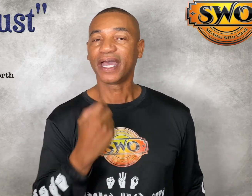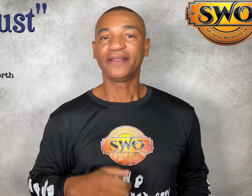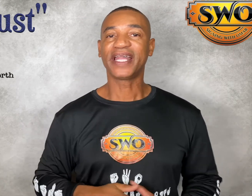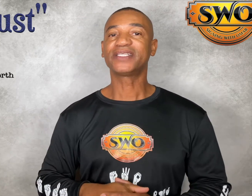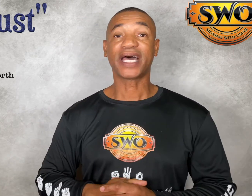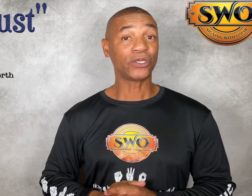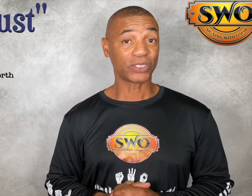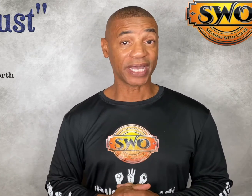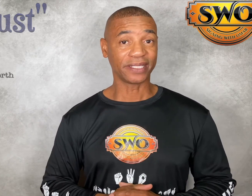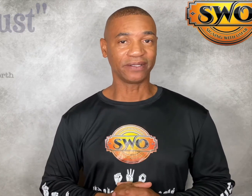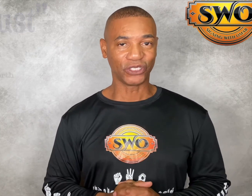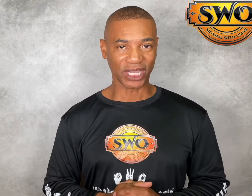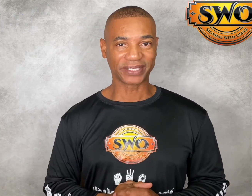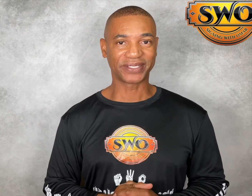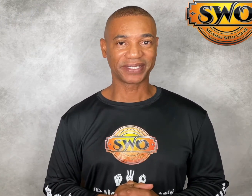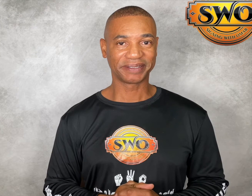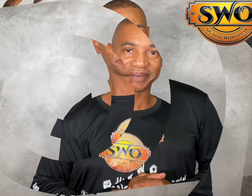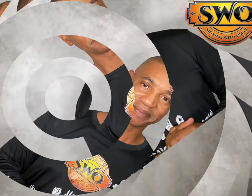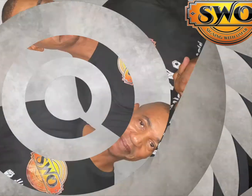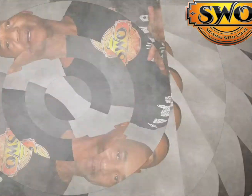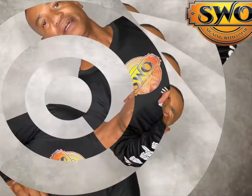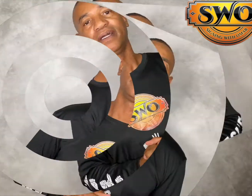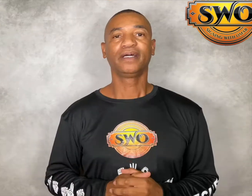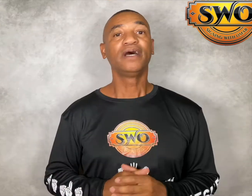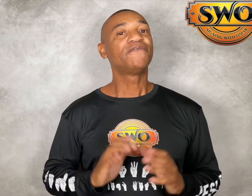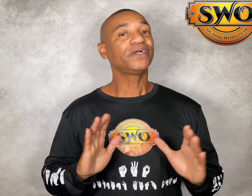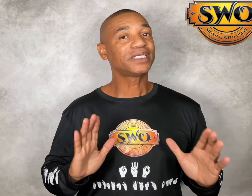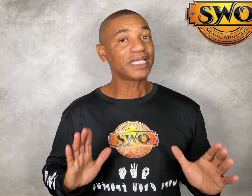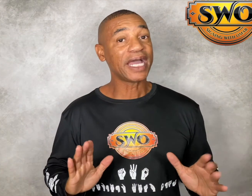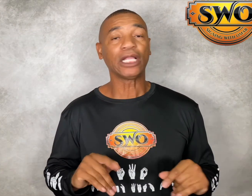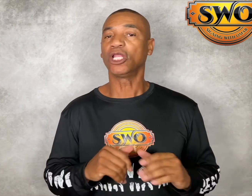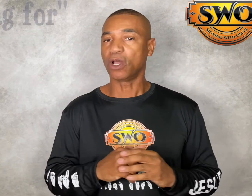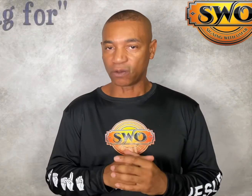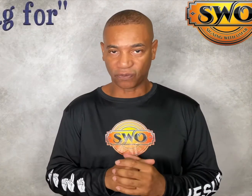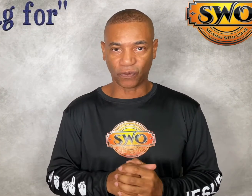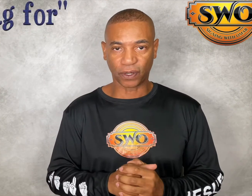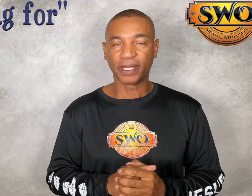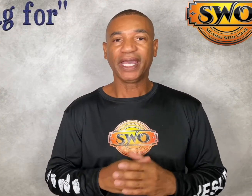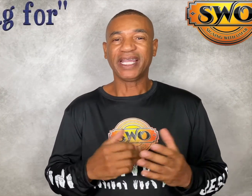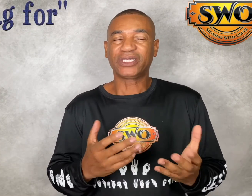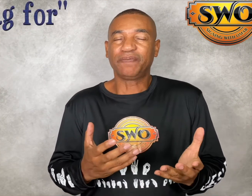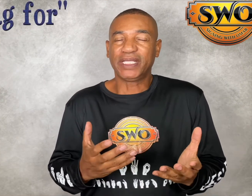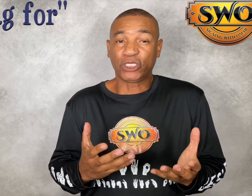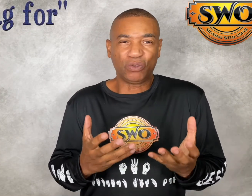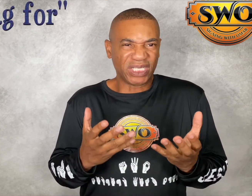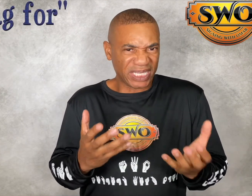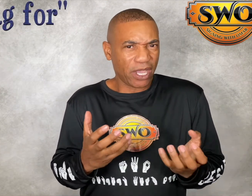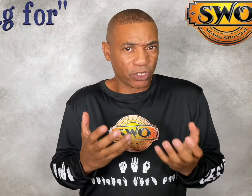That is how you sign just. For the sign longed for, that's something that you desire, you